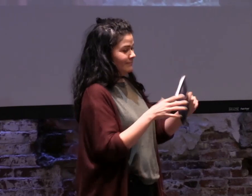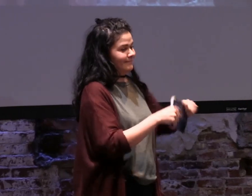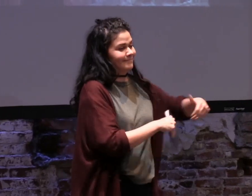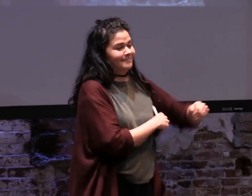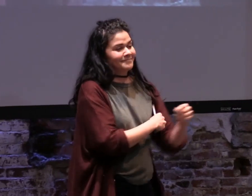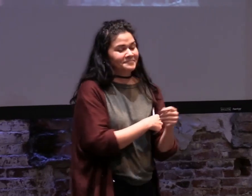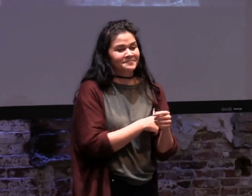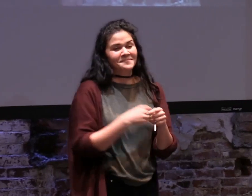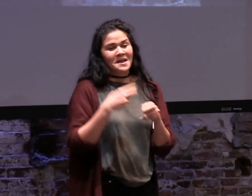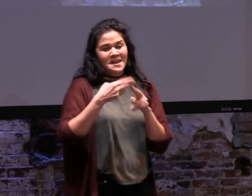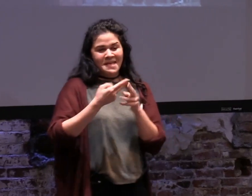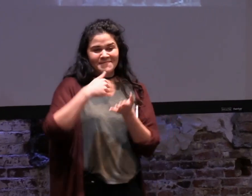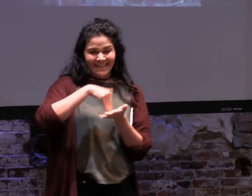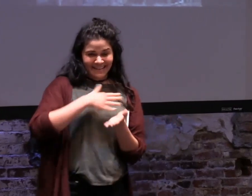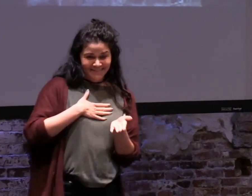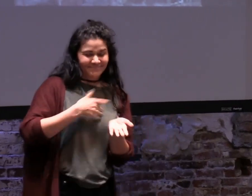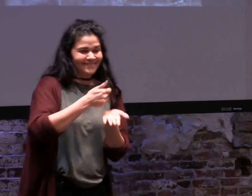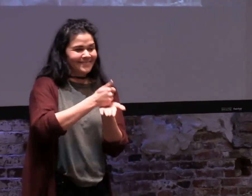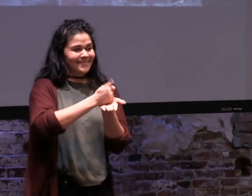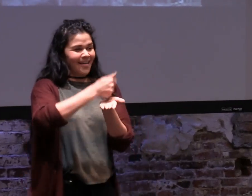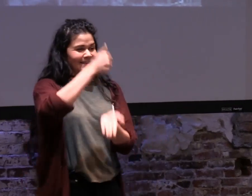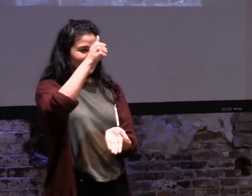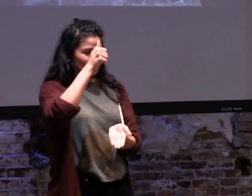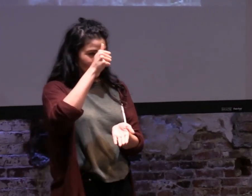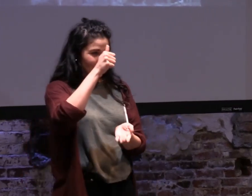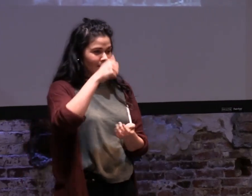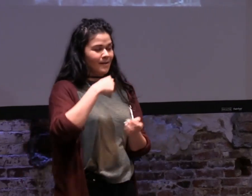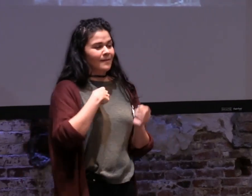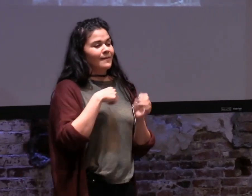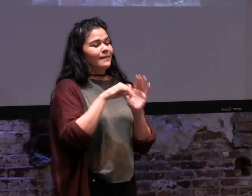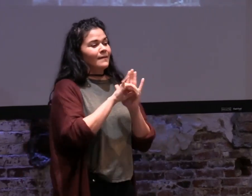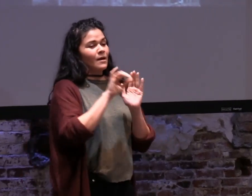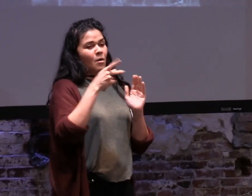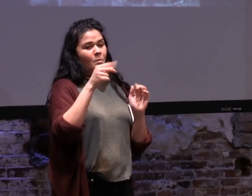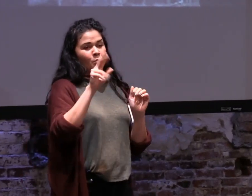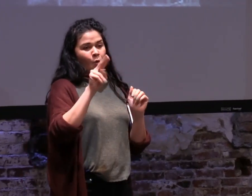I'll demonstrate. I'll demonstrate. So again, I'm Alexandria.